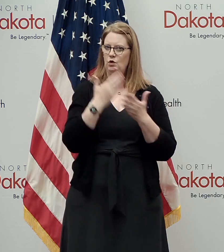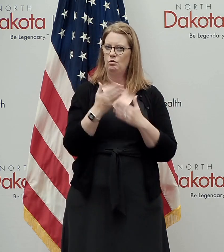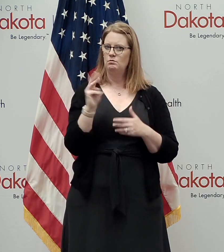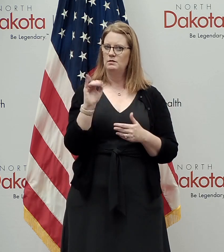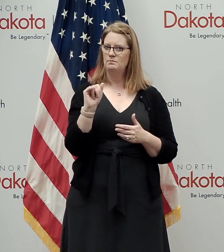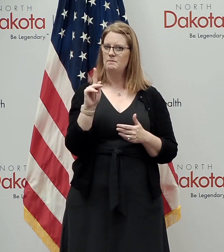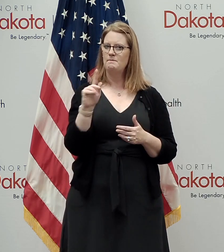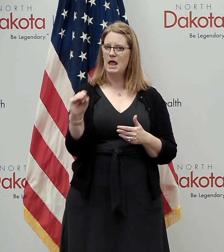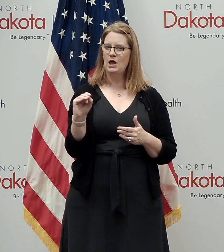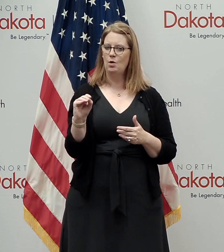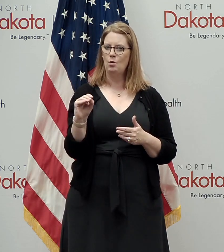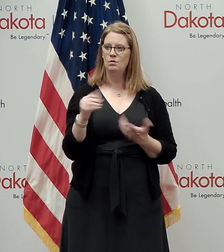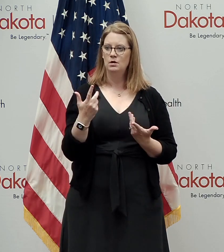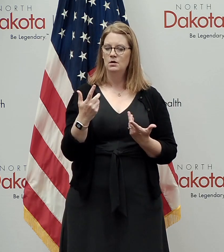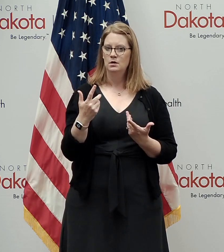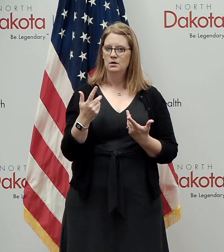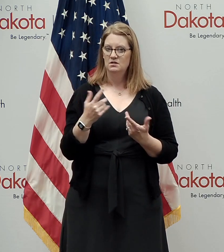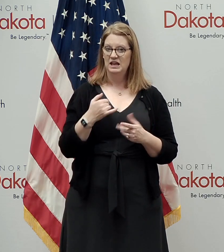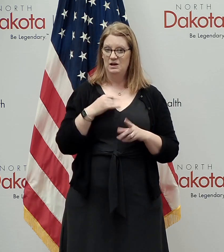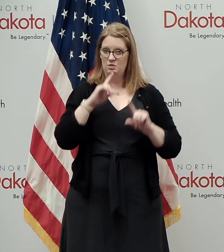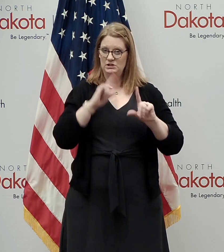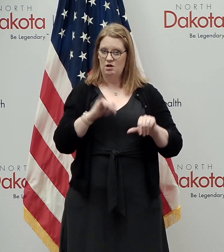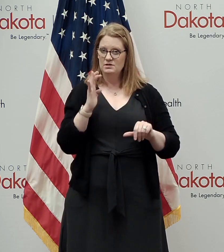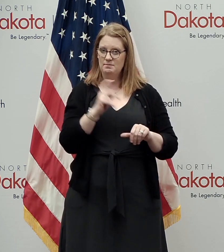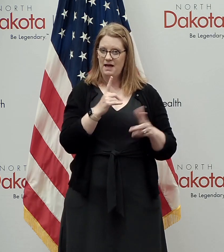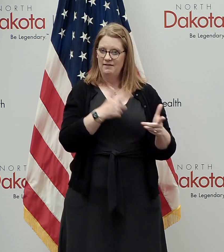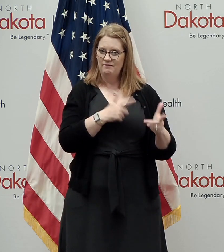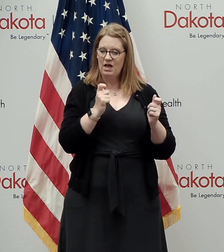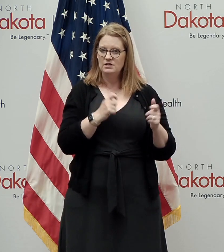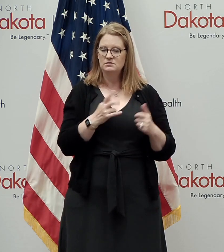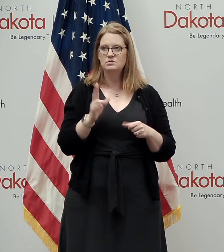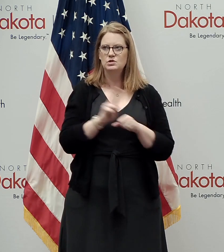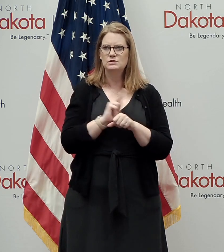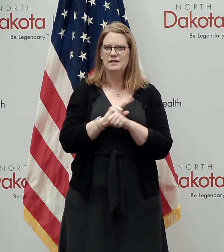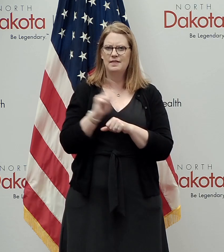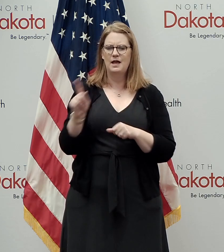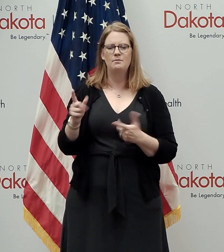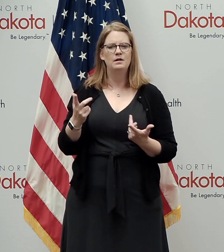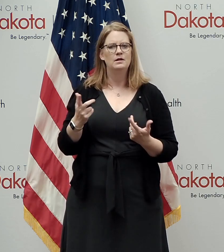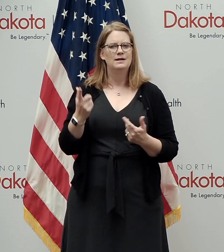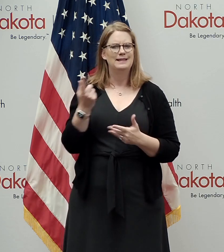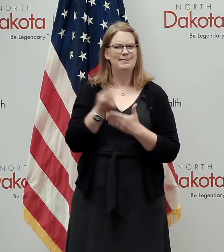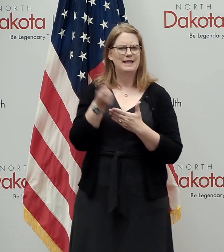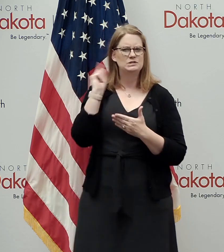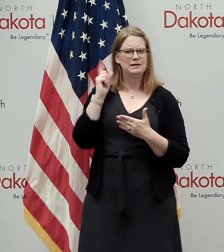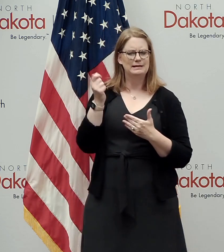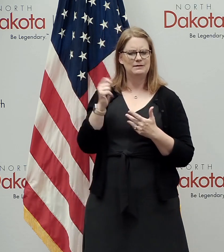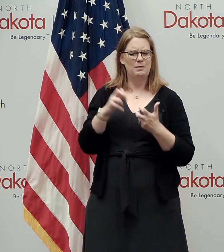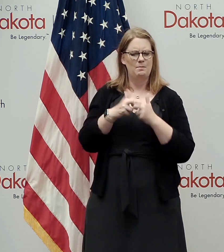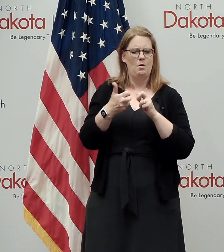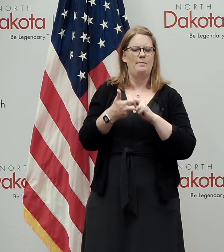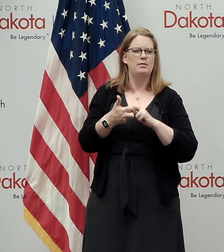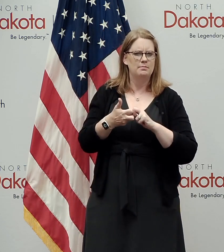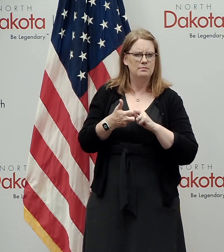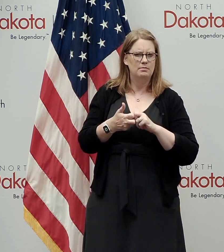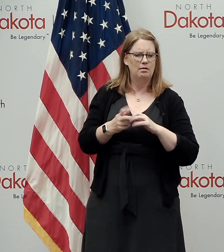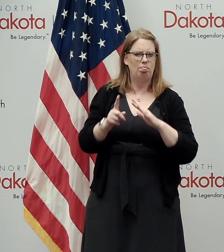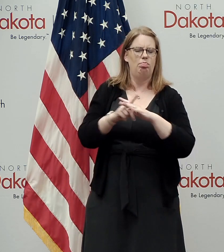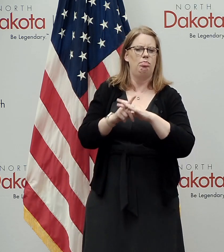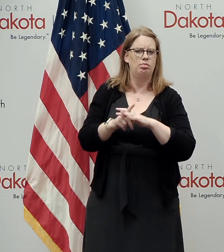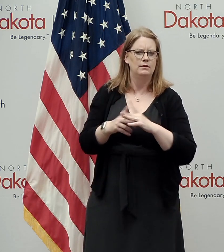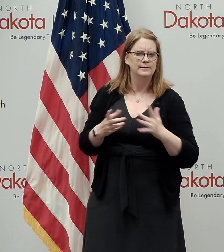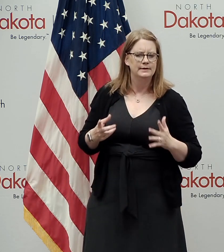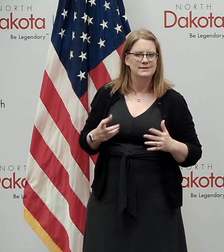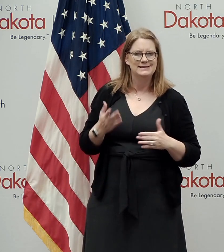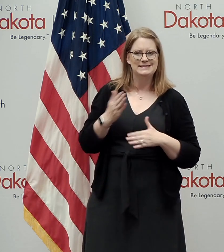Mako, getting excellent turnaround times, and we're using them. Last week we had a little bit of a hiccup, and I think that was some of that